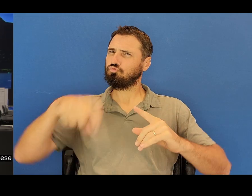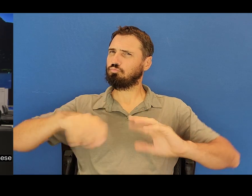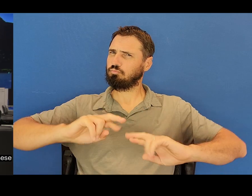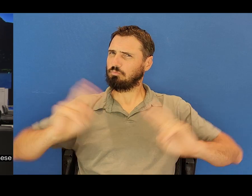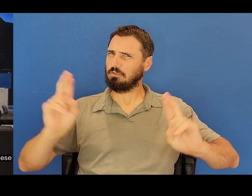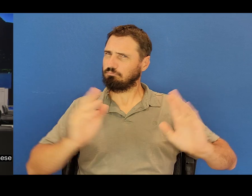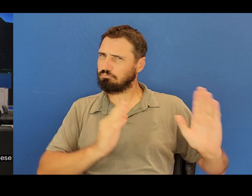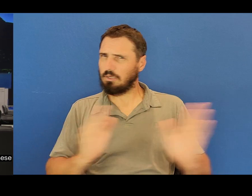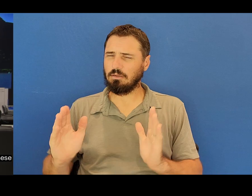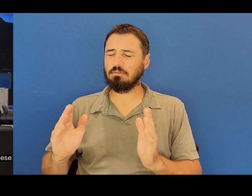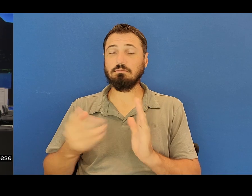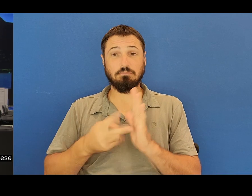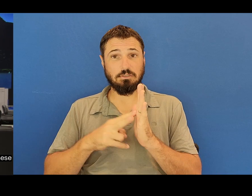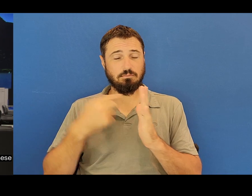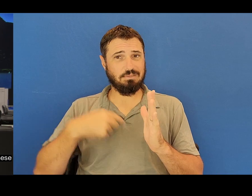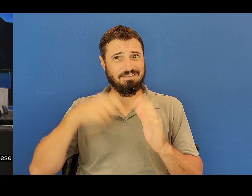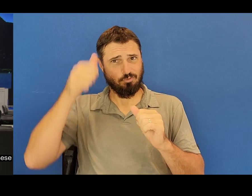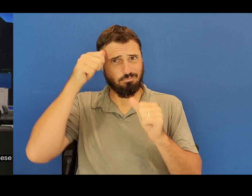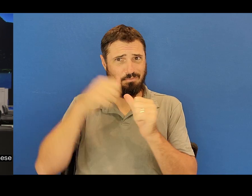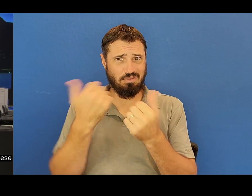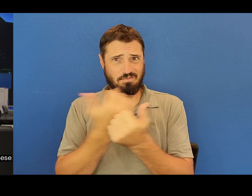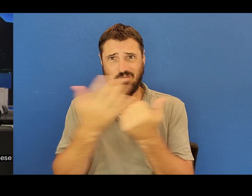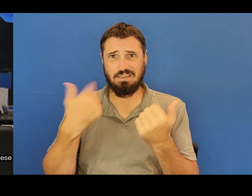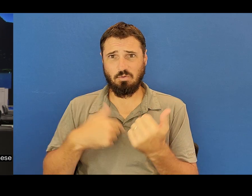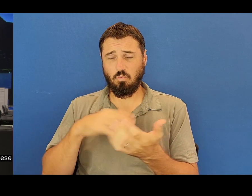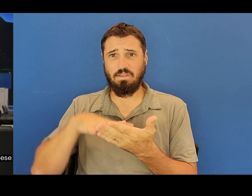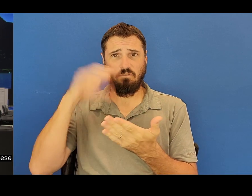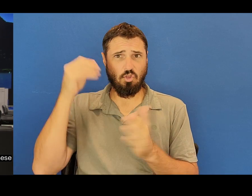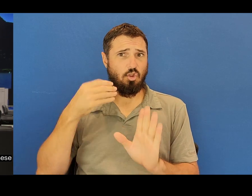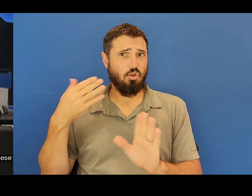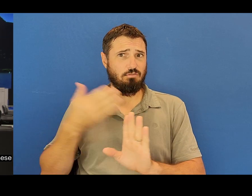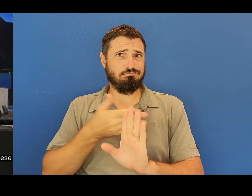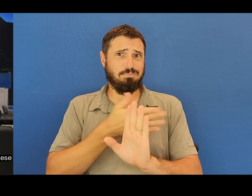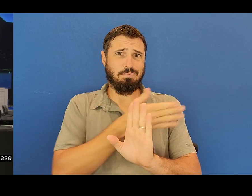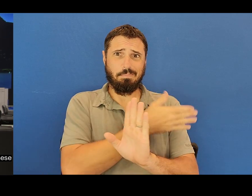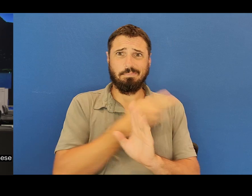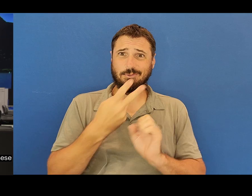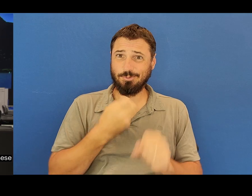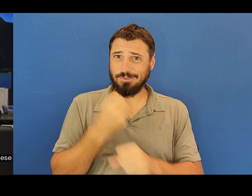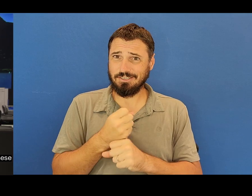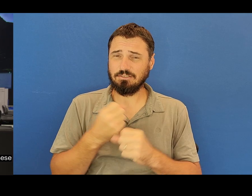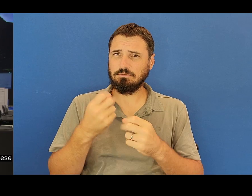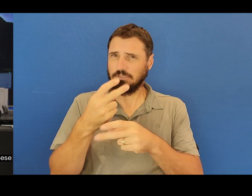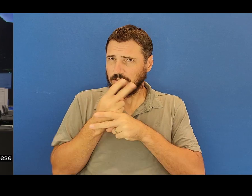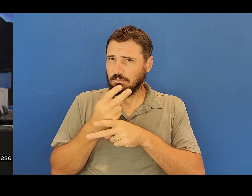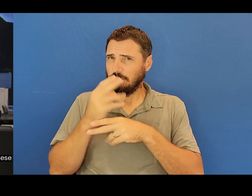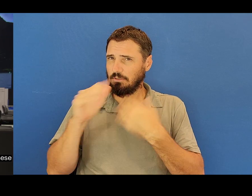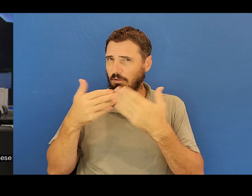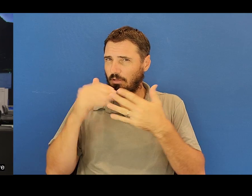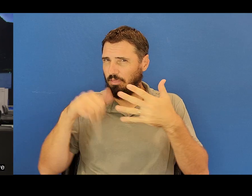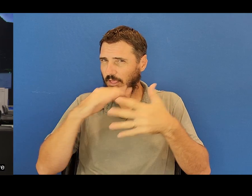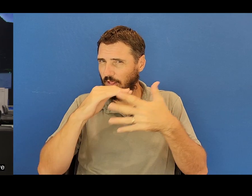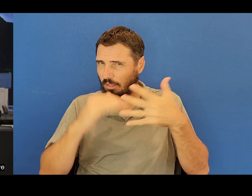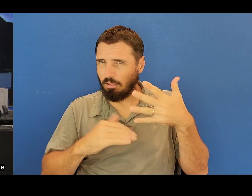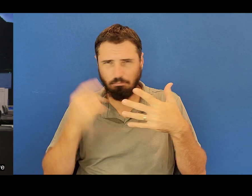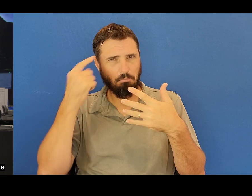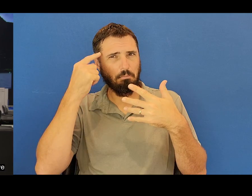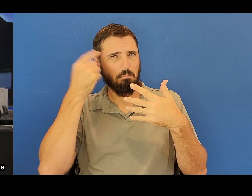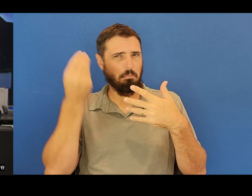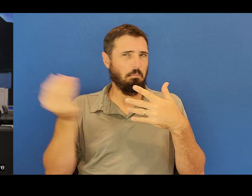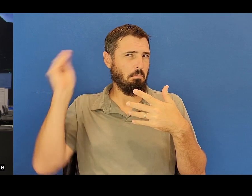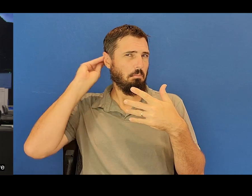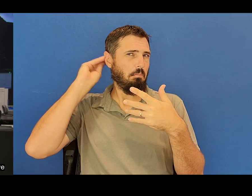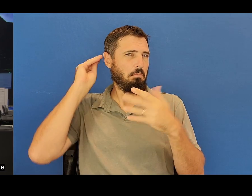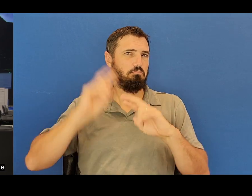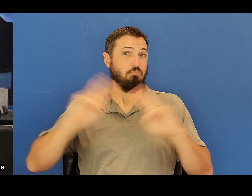be prepared. That means remembering all we've learned in these last 2 years and holding on to our tools and supplies. Keep